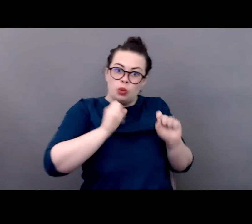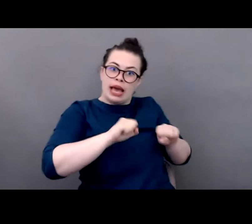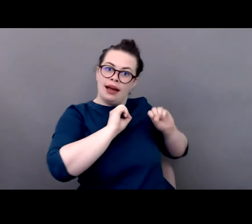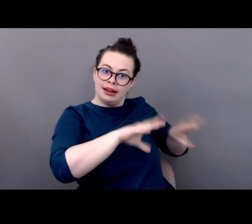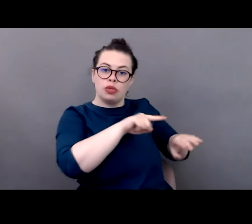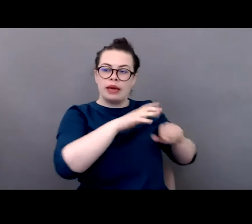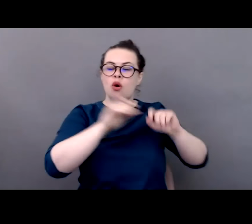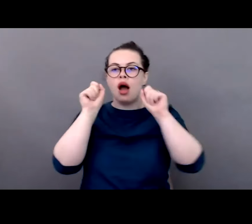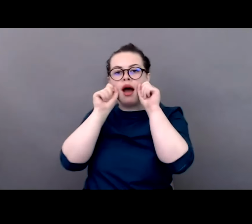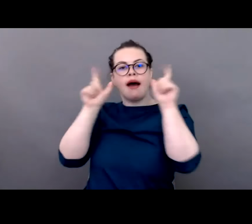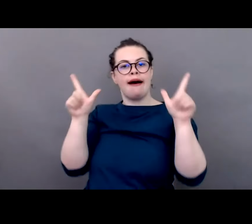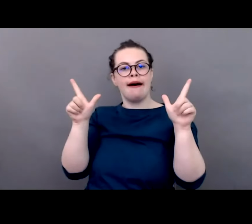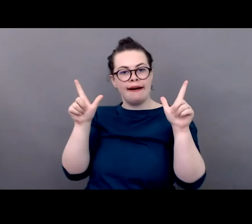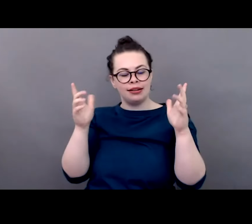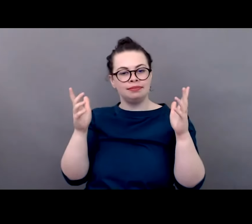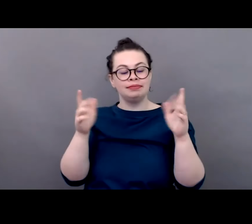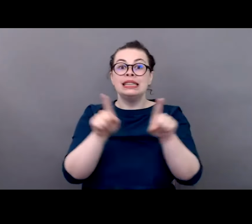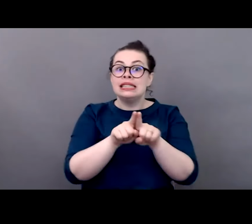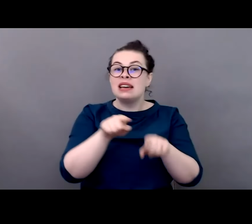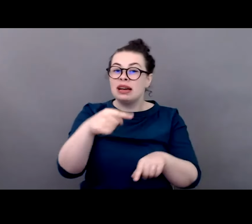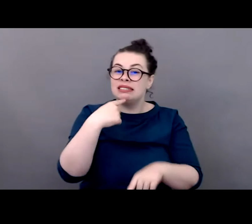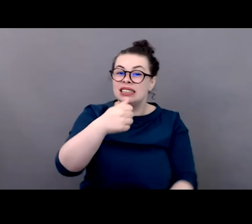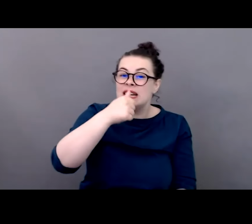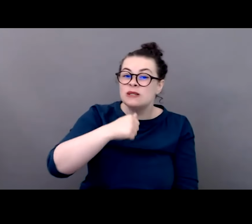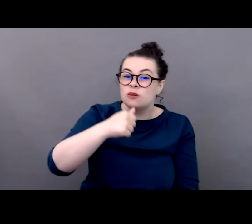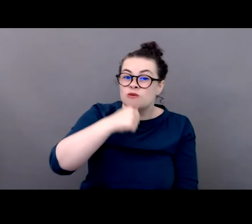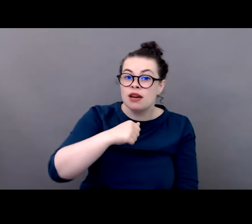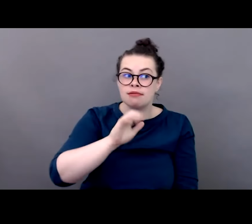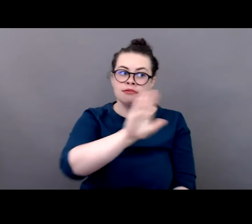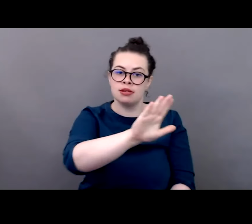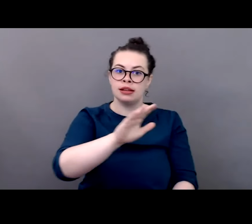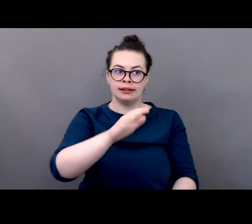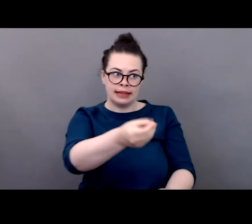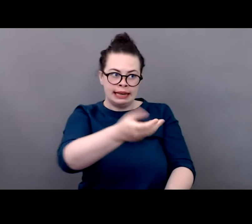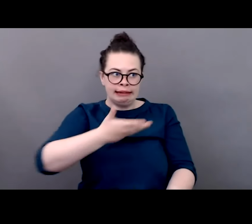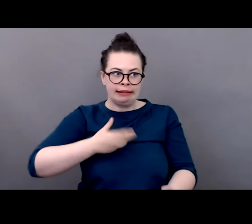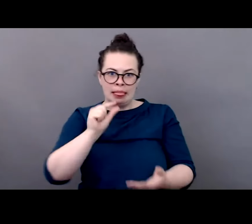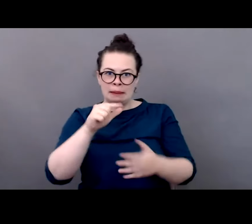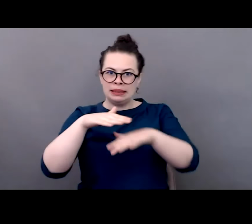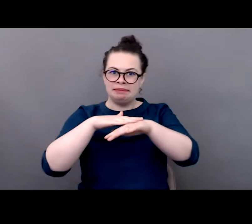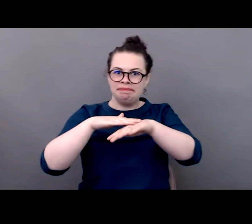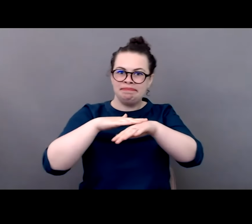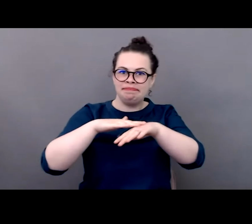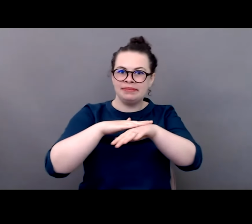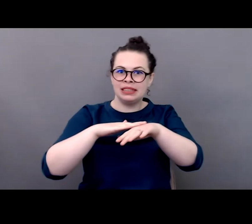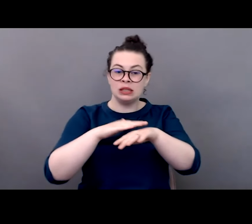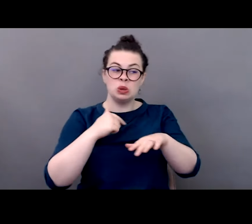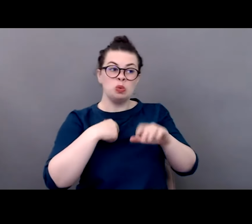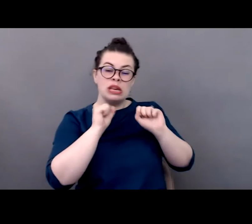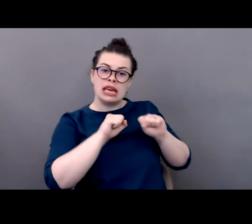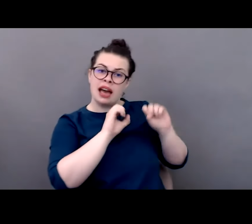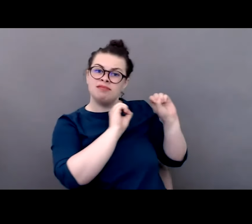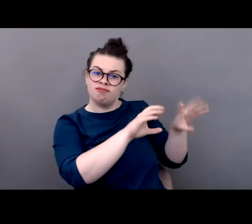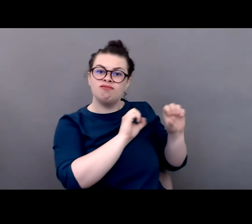necessarily we provided the concerns and the recommendations to the state party about. So we were able, the